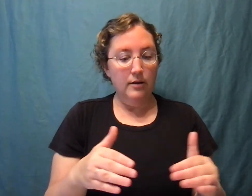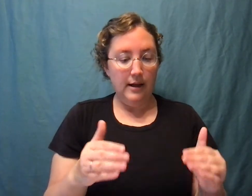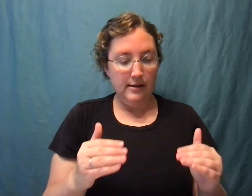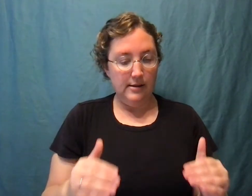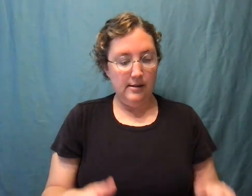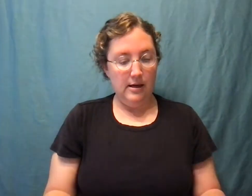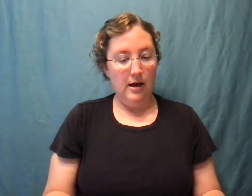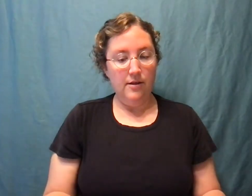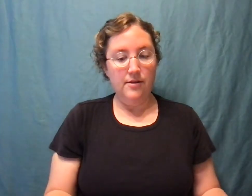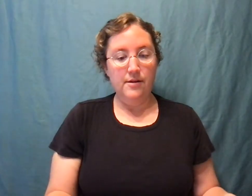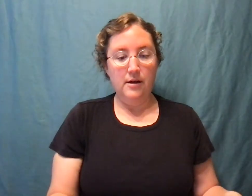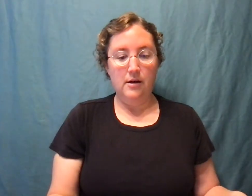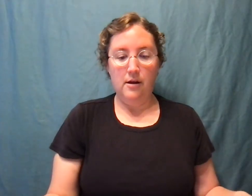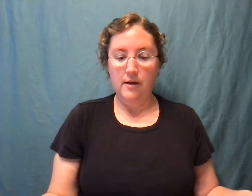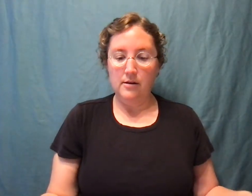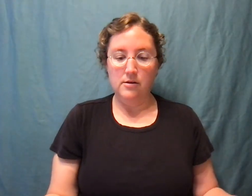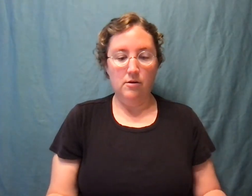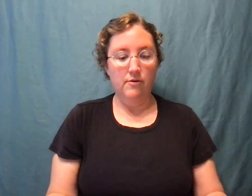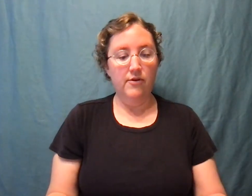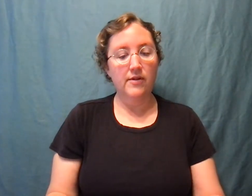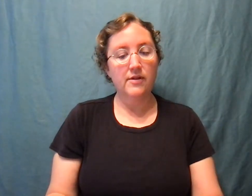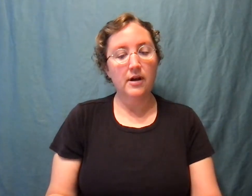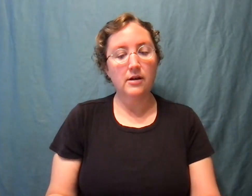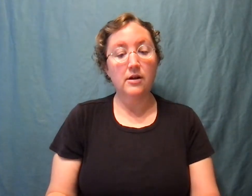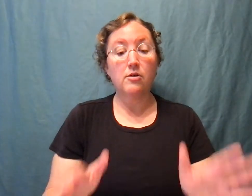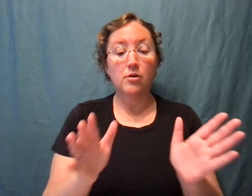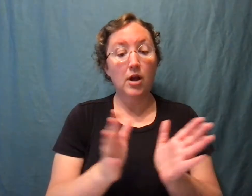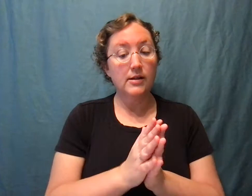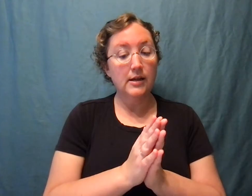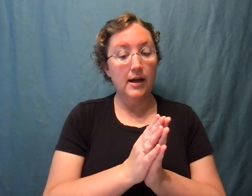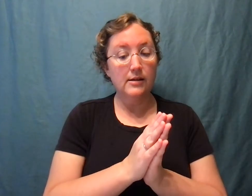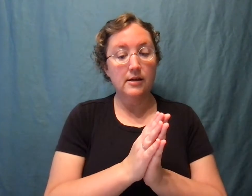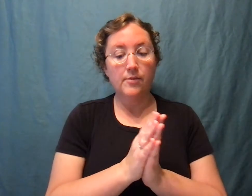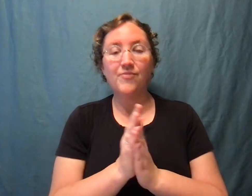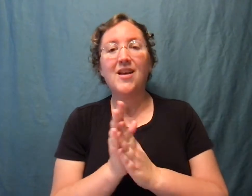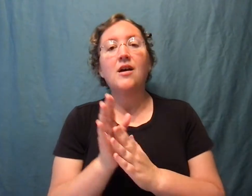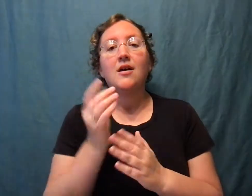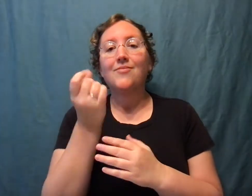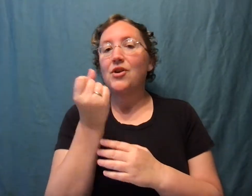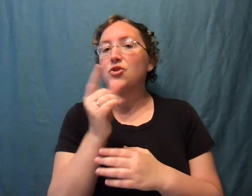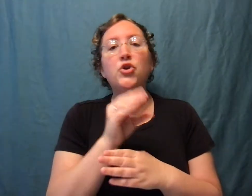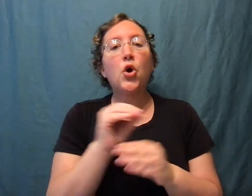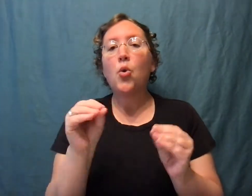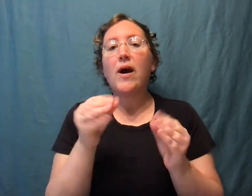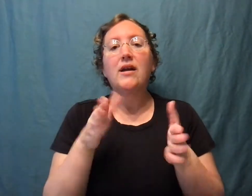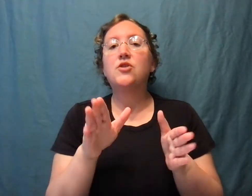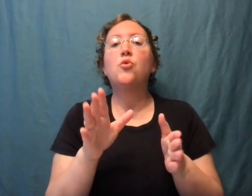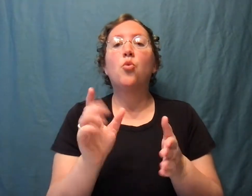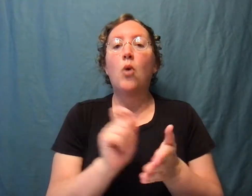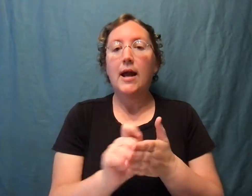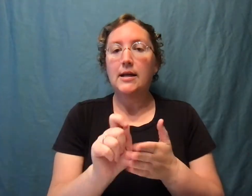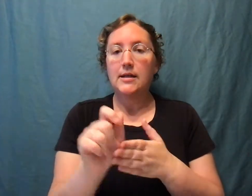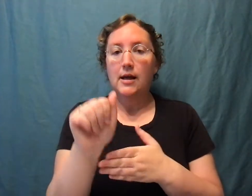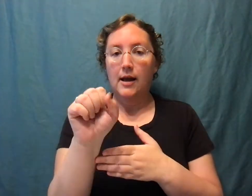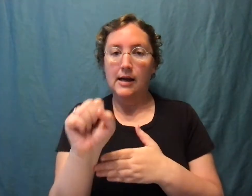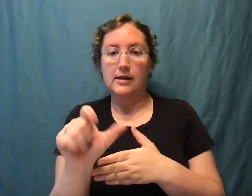Let's see, I think that's all for that. Oh, glossing ASL. There's no way to write